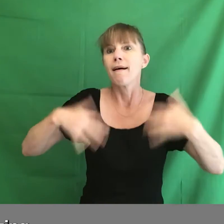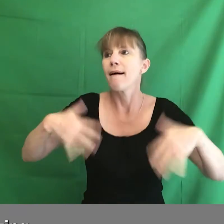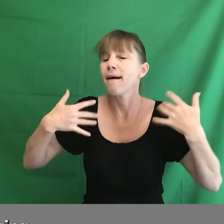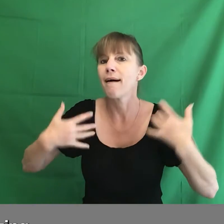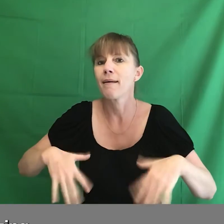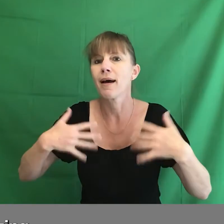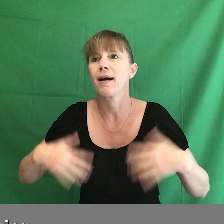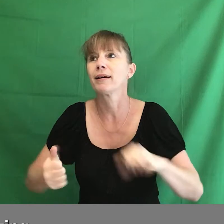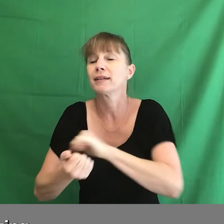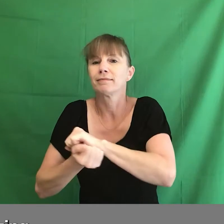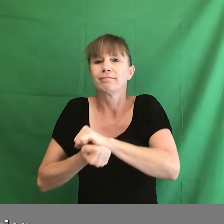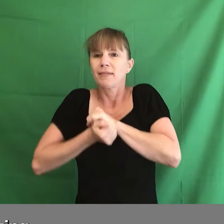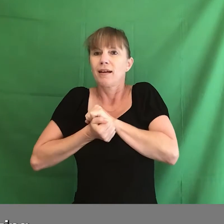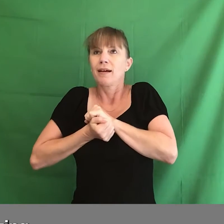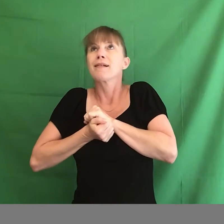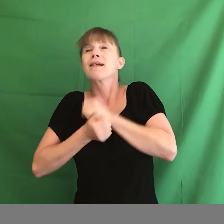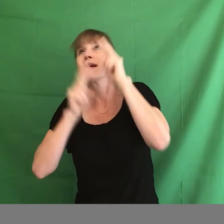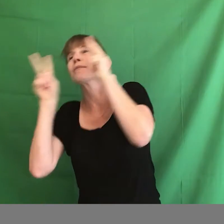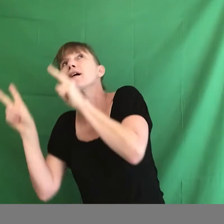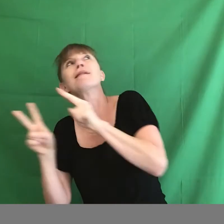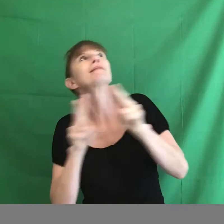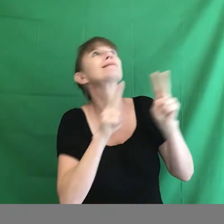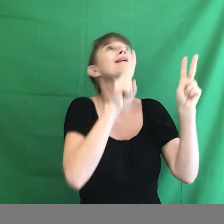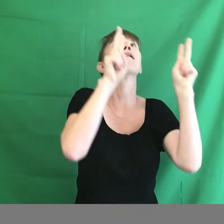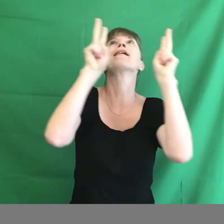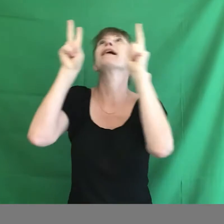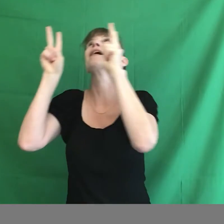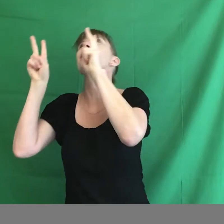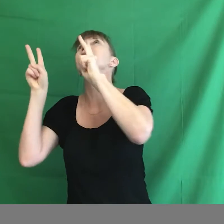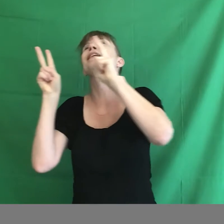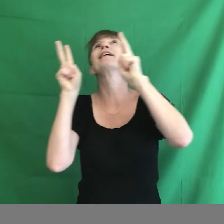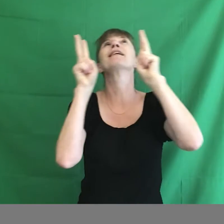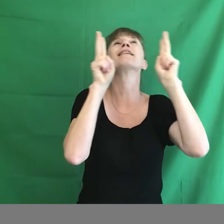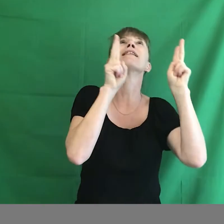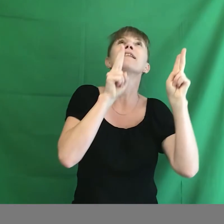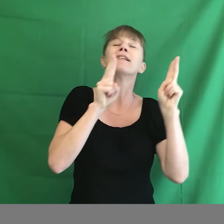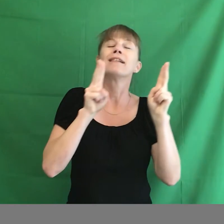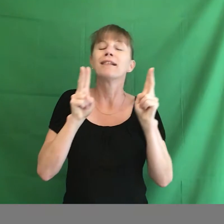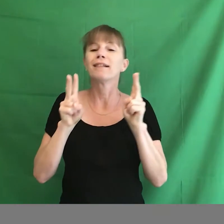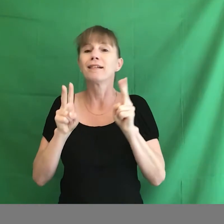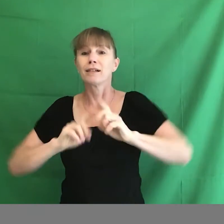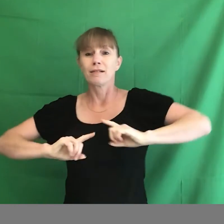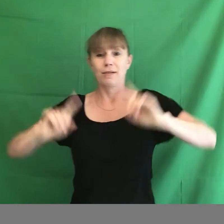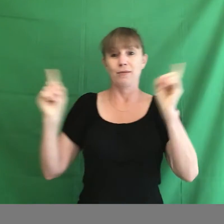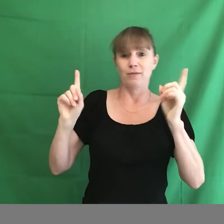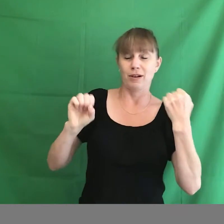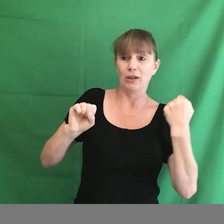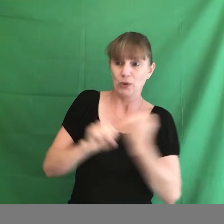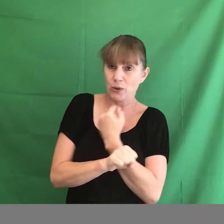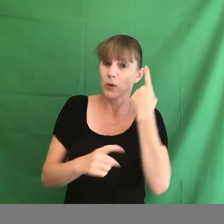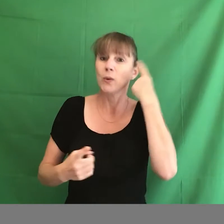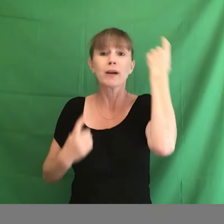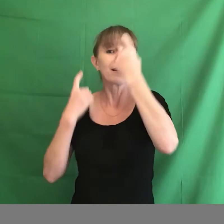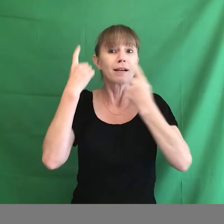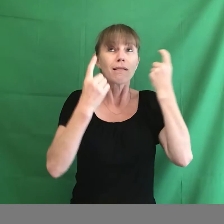What's so amazing that keeps us stargazing? What do